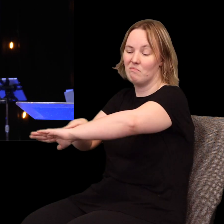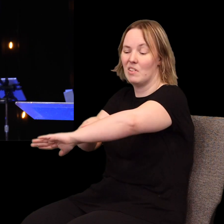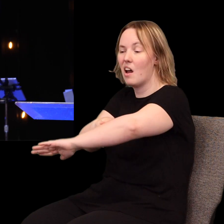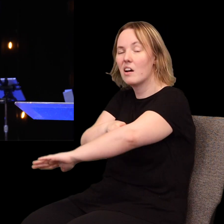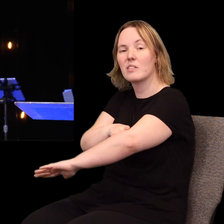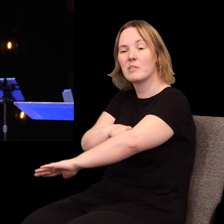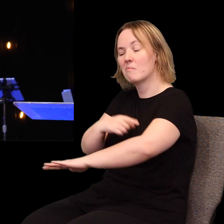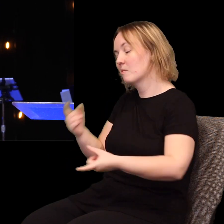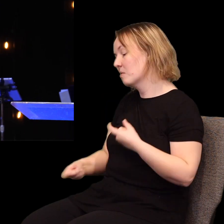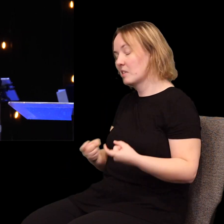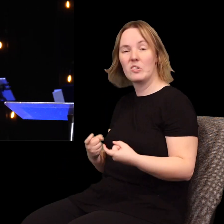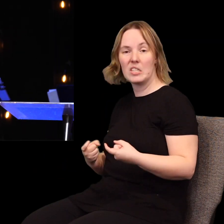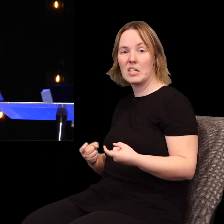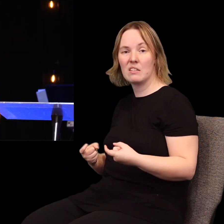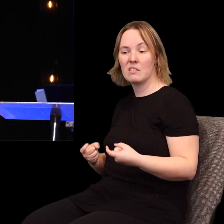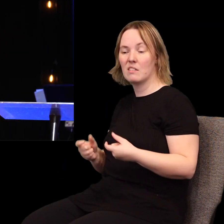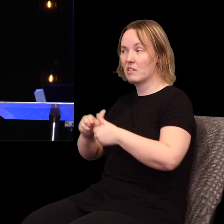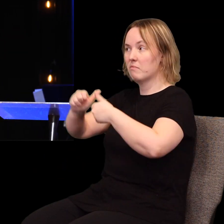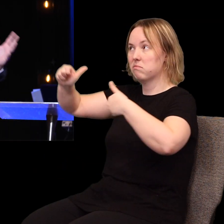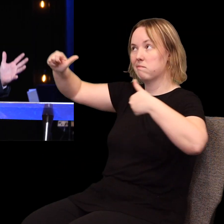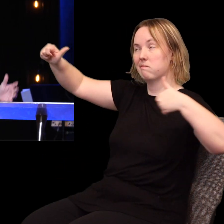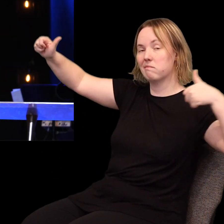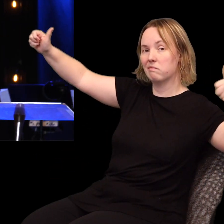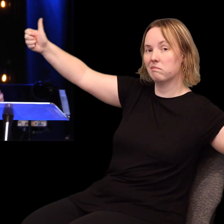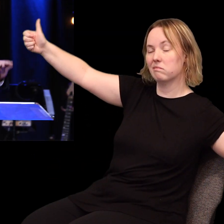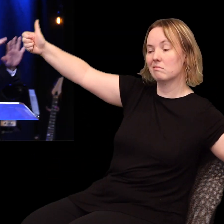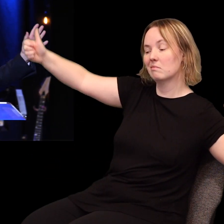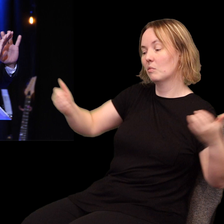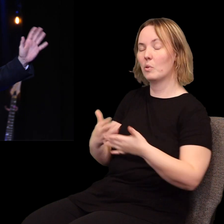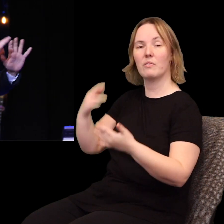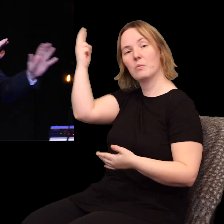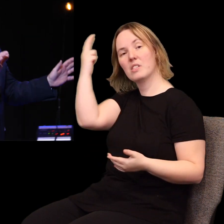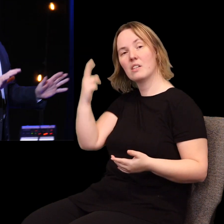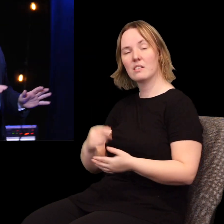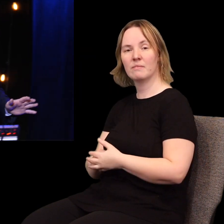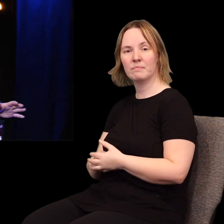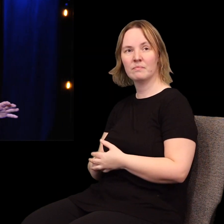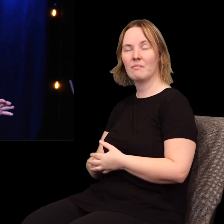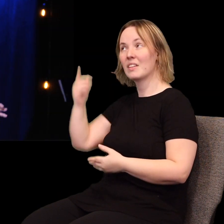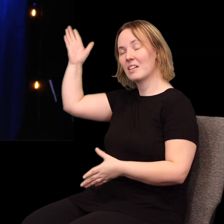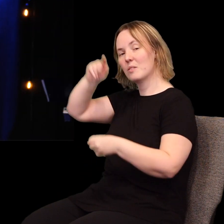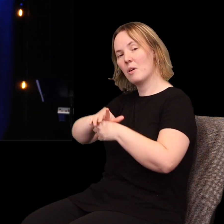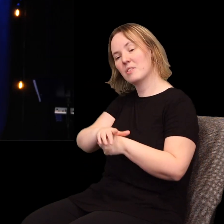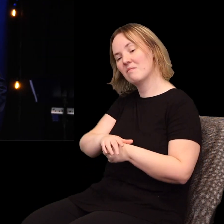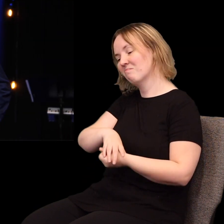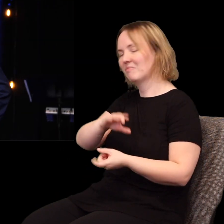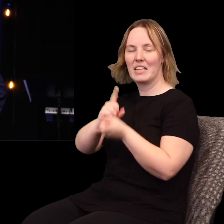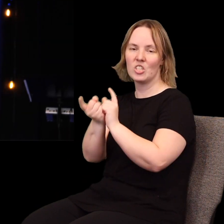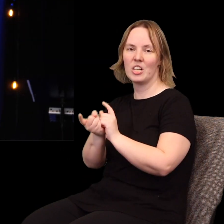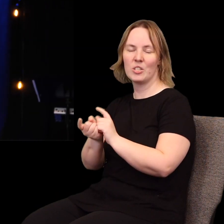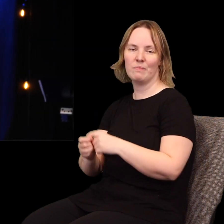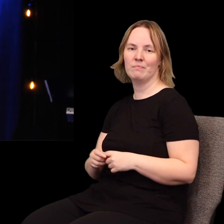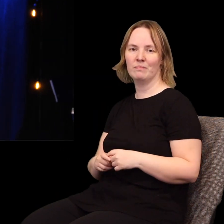bridge, whatever sin you may have been entangled in, however far you drifted away, whatever the reason may be, my promise to you